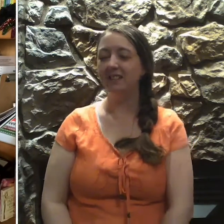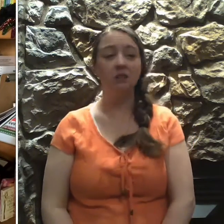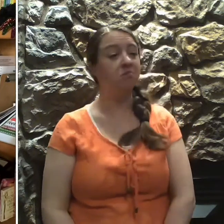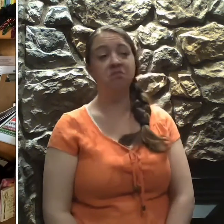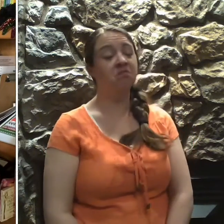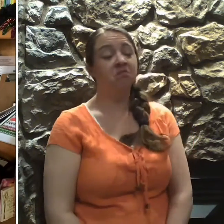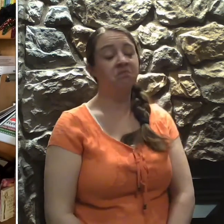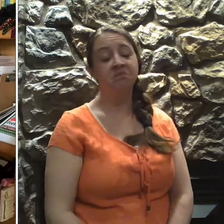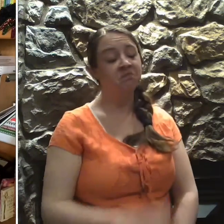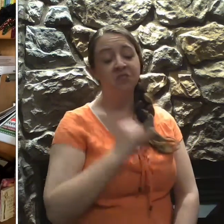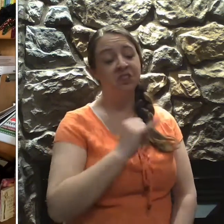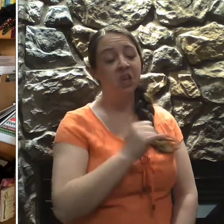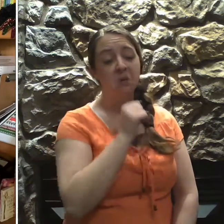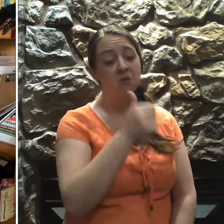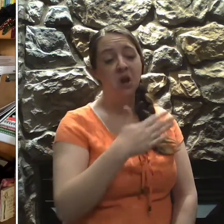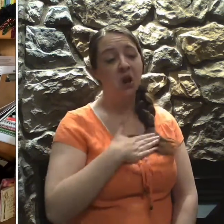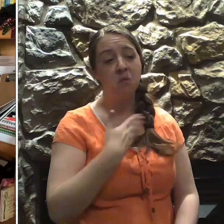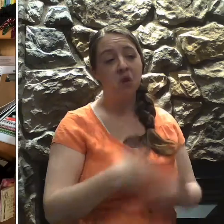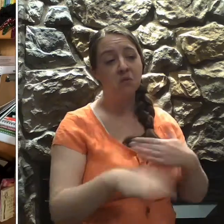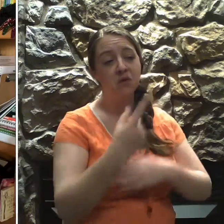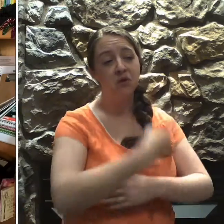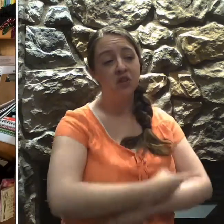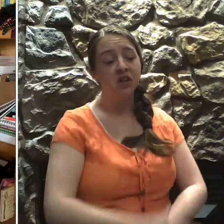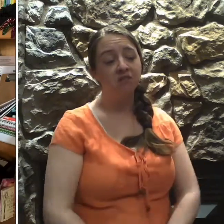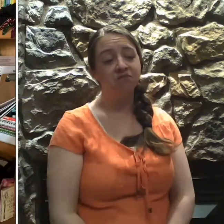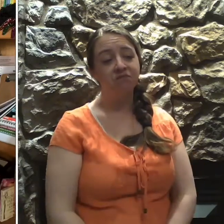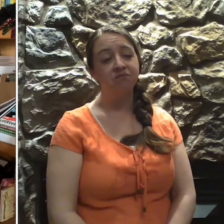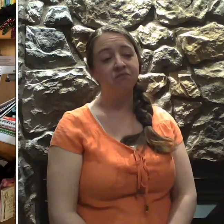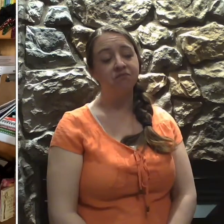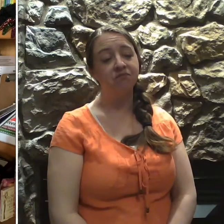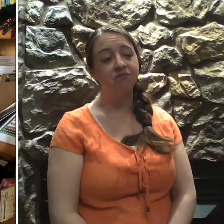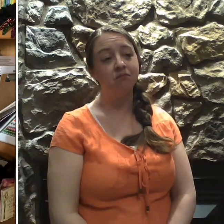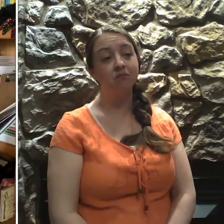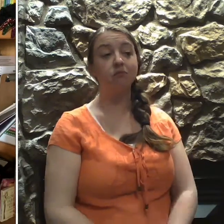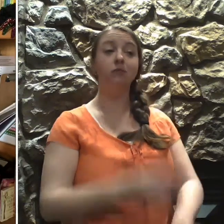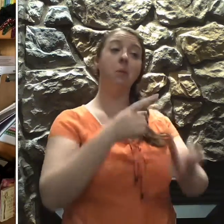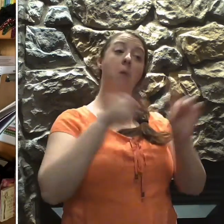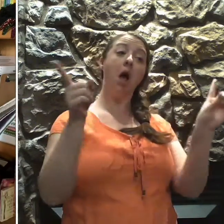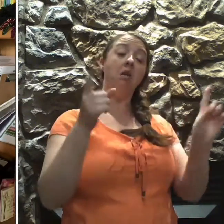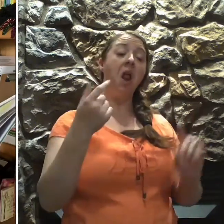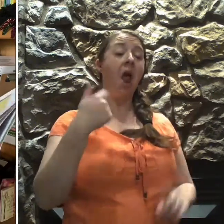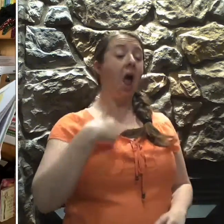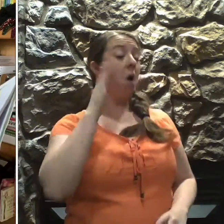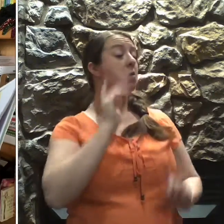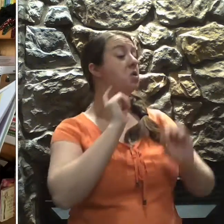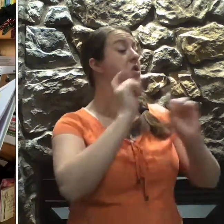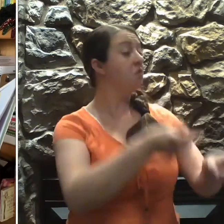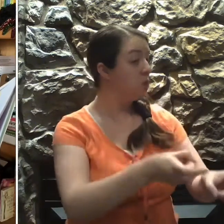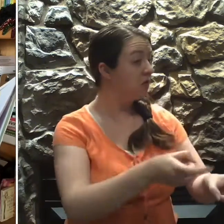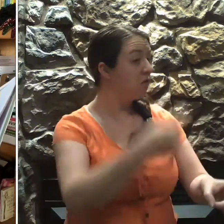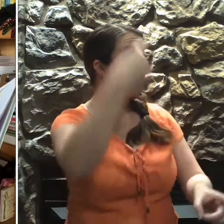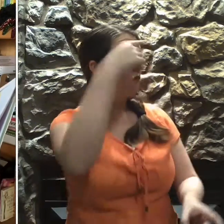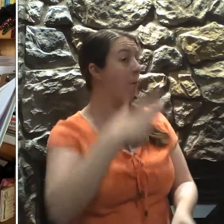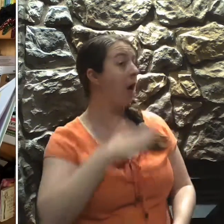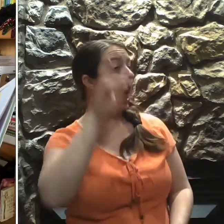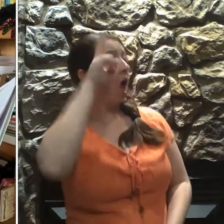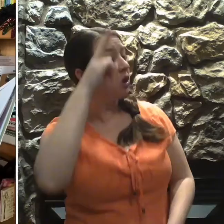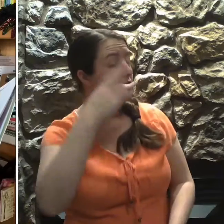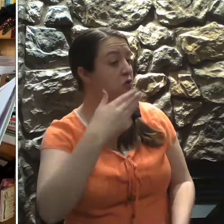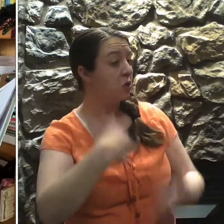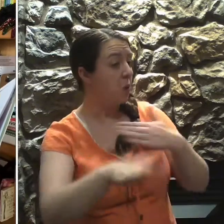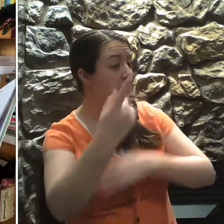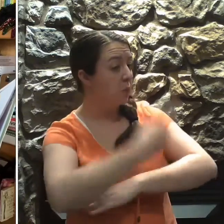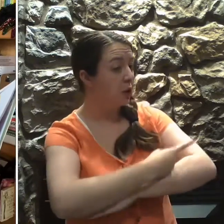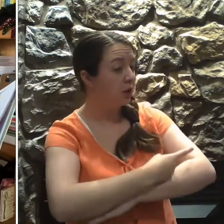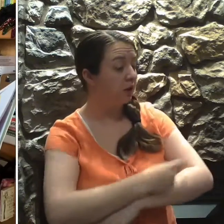mine either, said Stillwater, but let me give you a gift for my uncle's birthday. I will